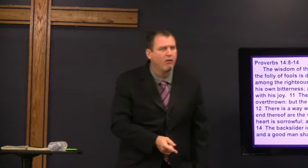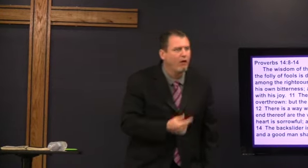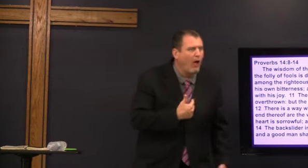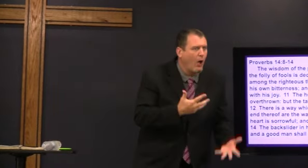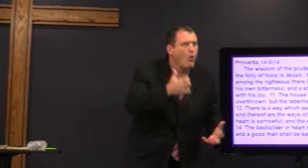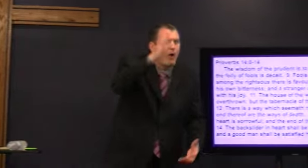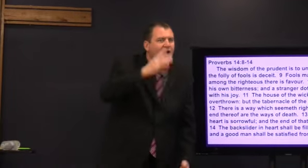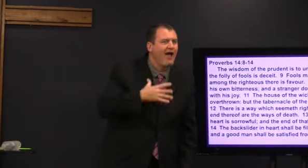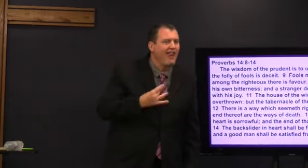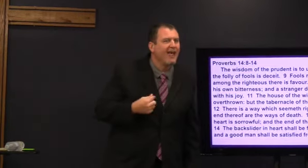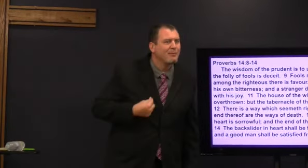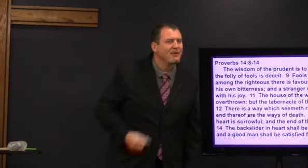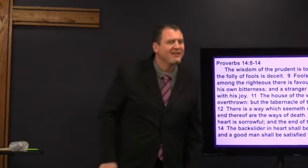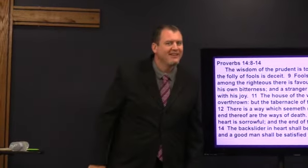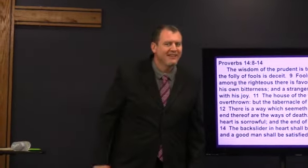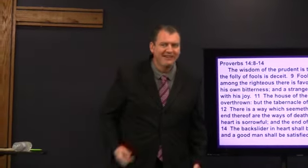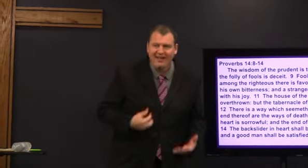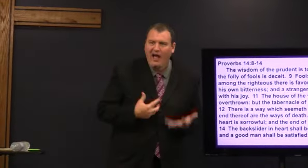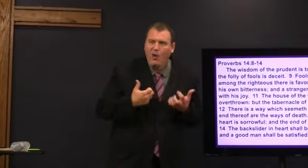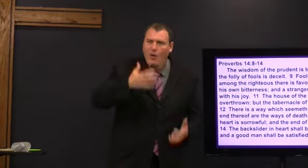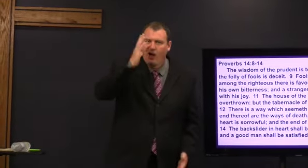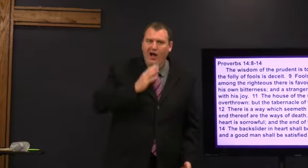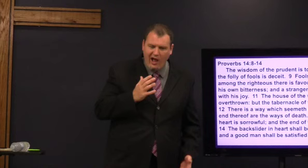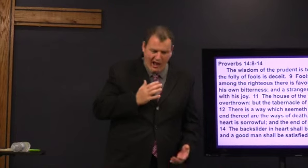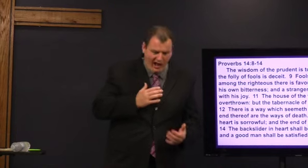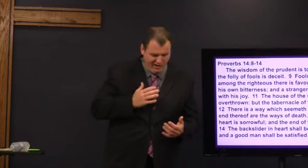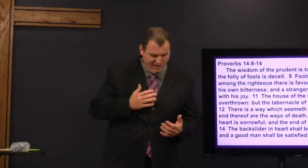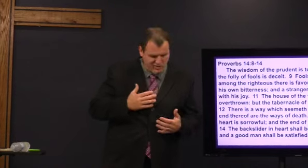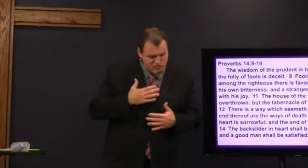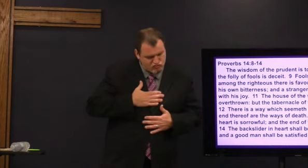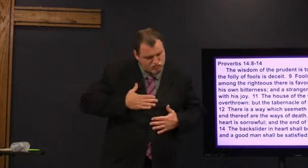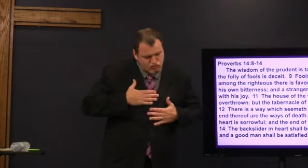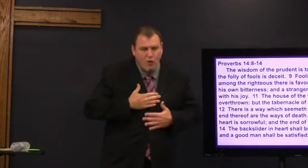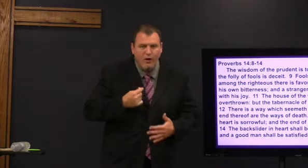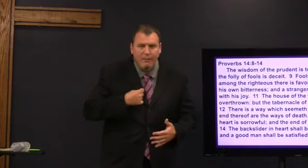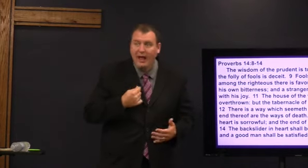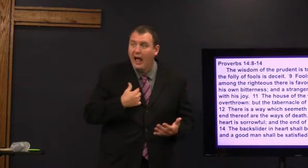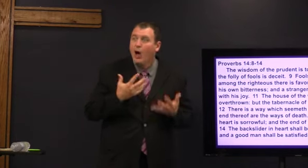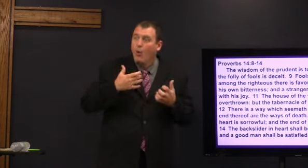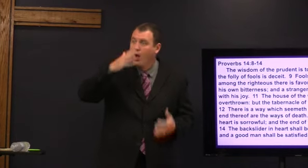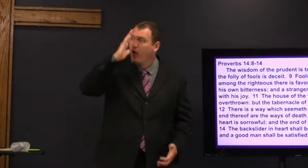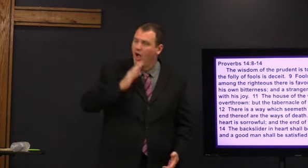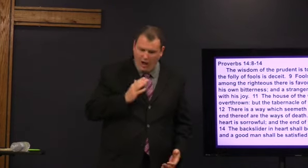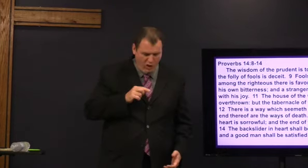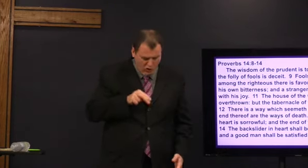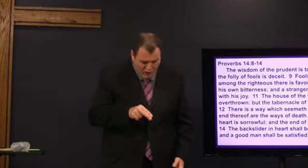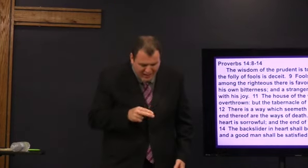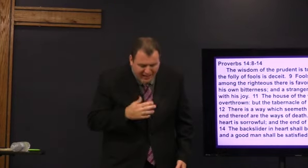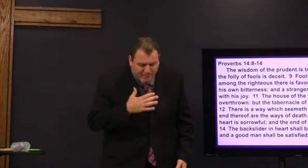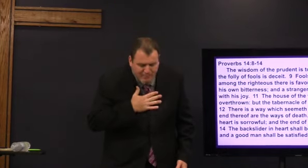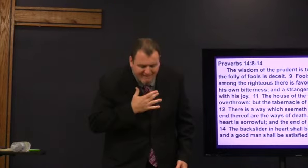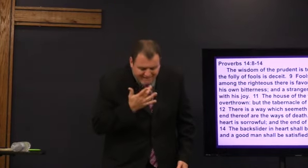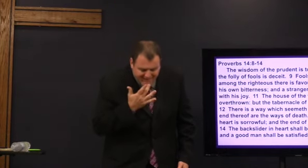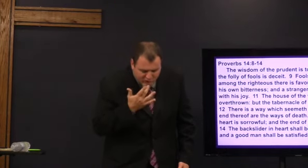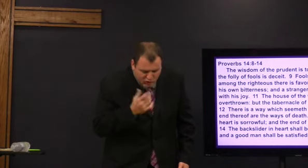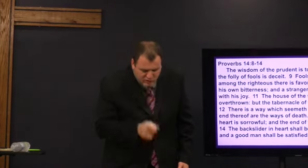And like what you're doing? I want God to like me. I want God to be pleased with me. I